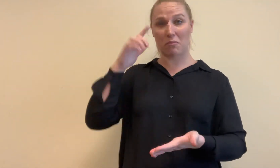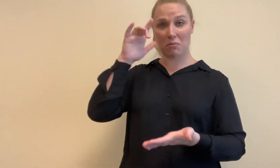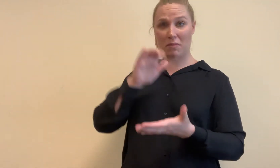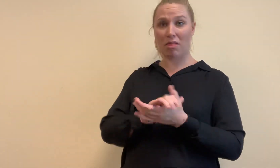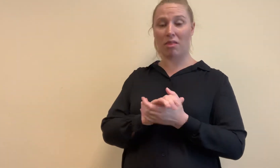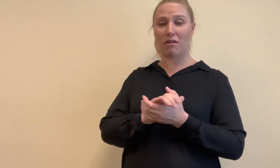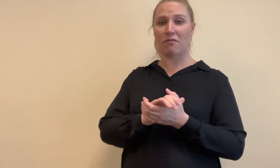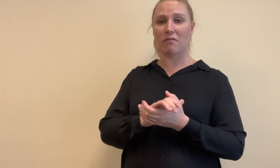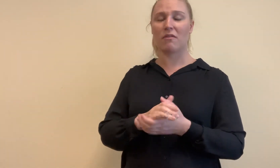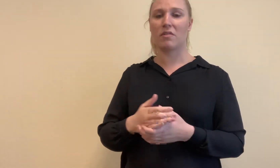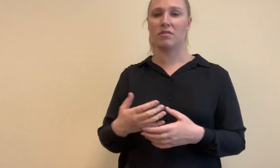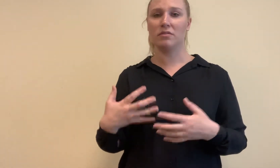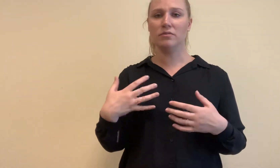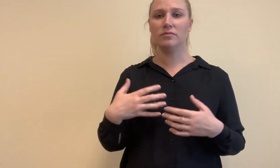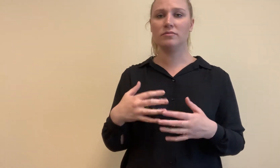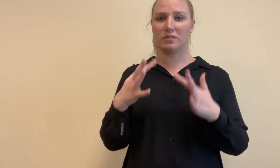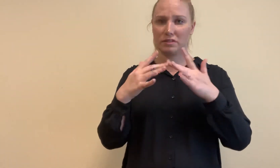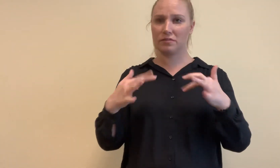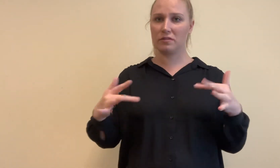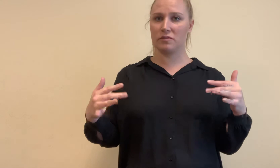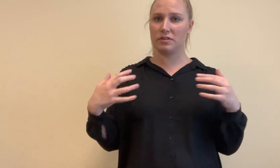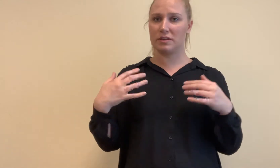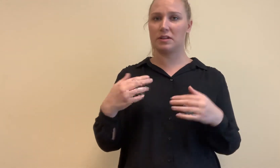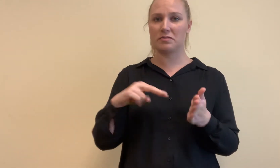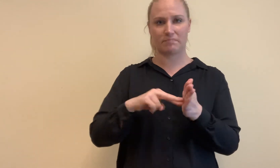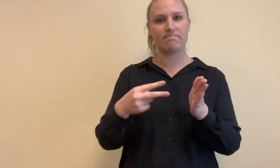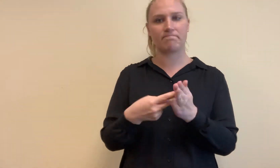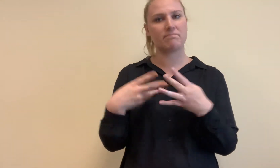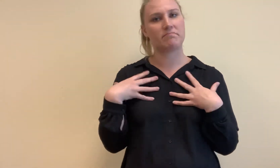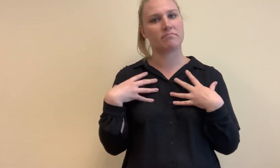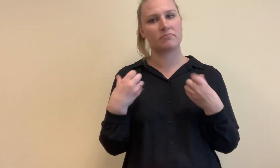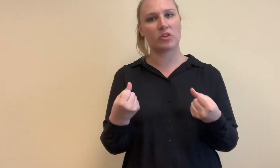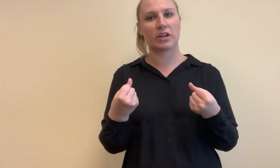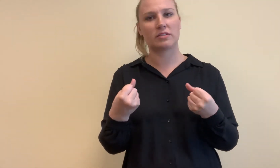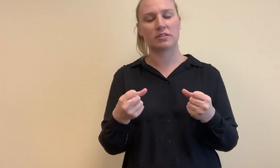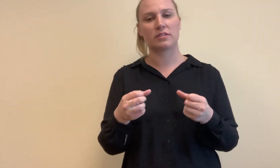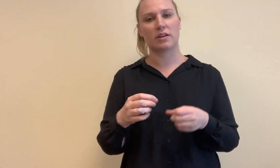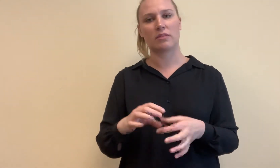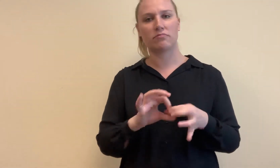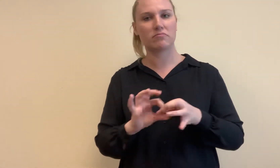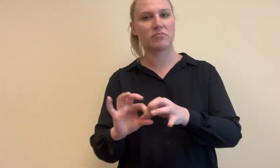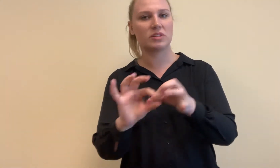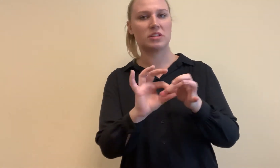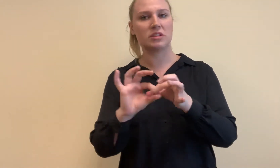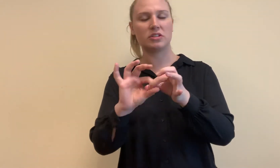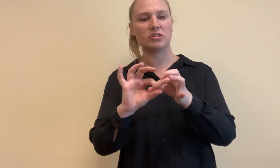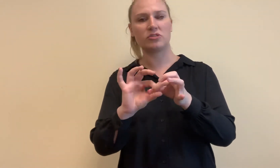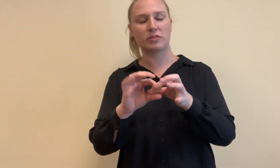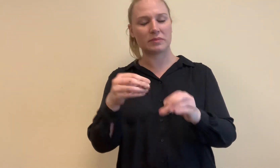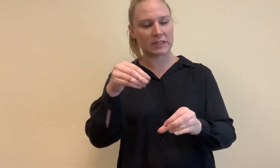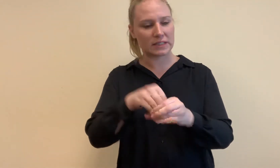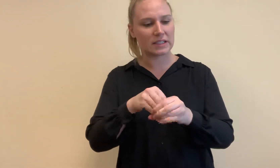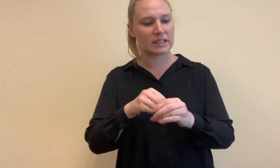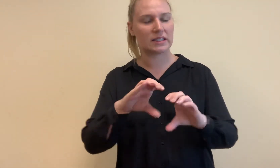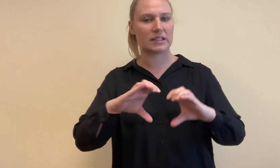diversity, it is found in the relationships that you find in the classroom throughout this area, and that